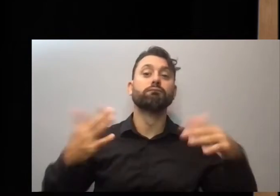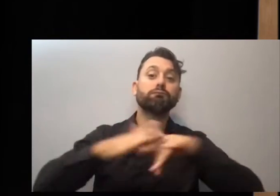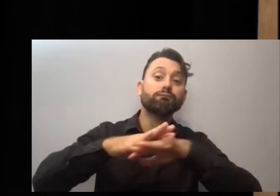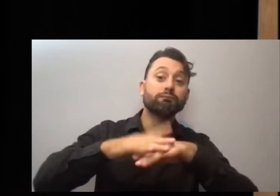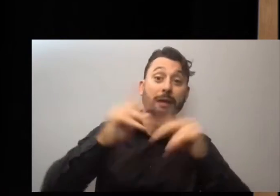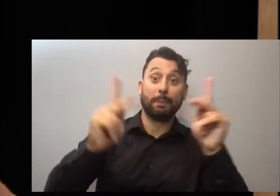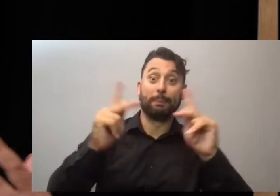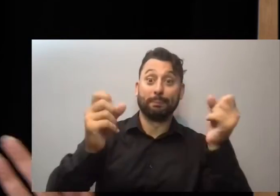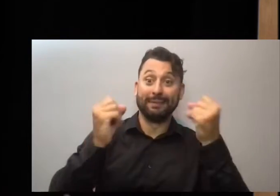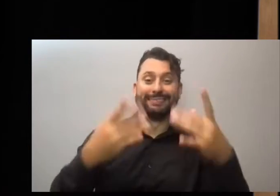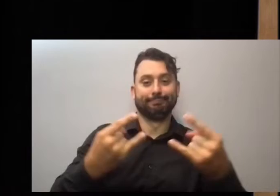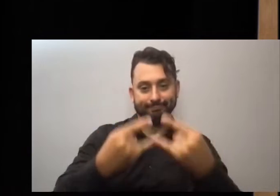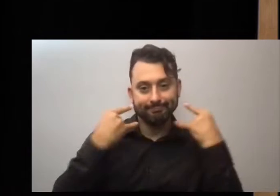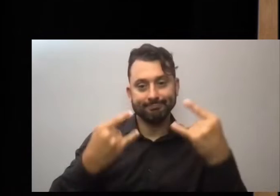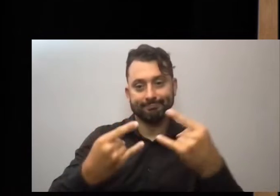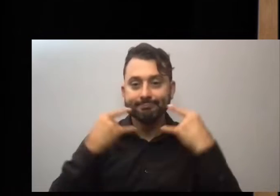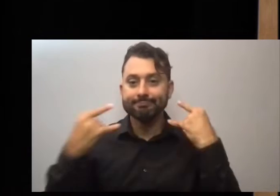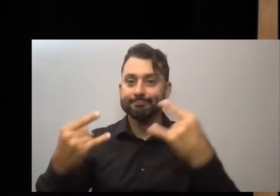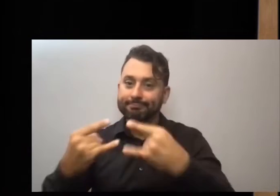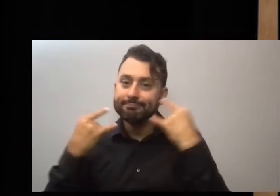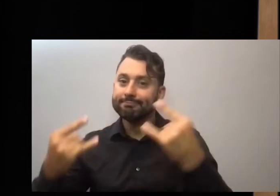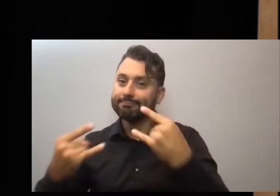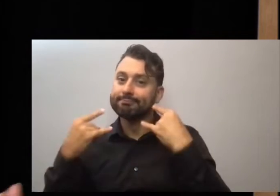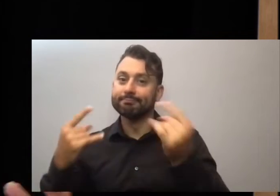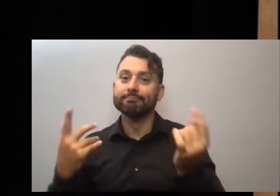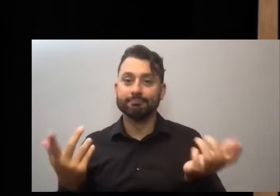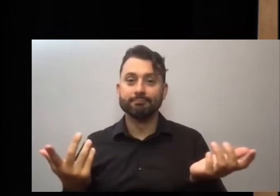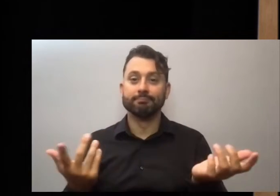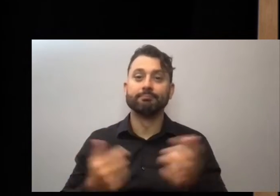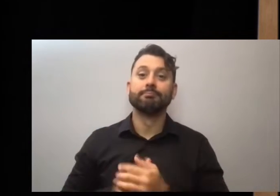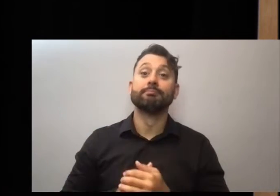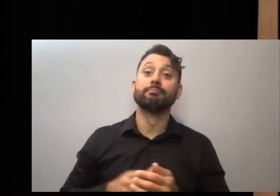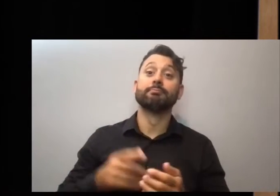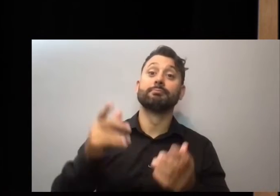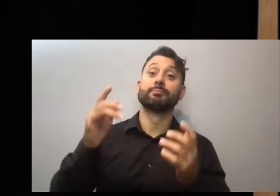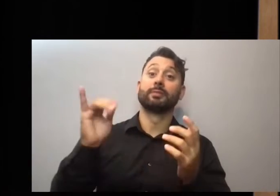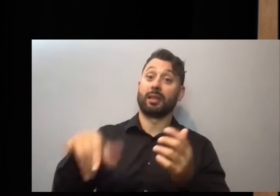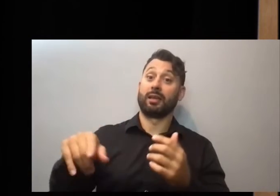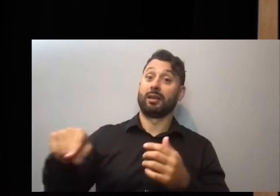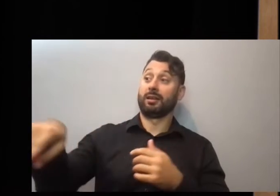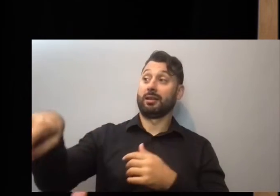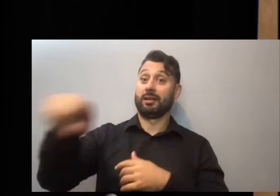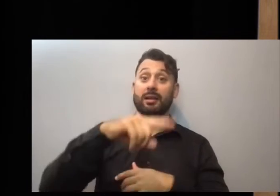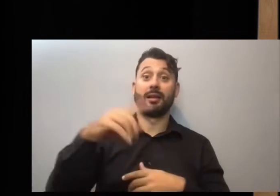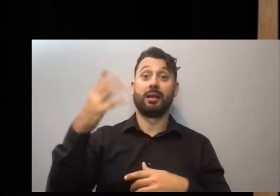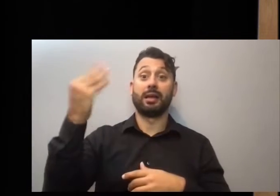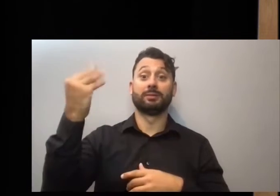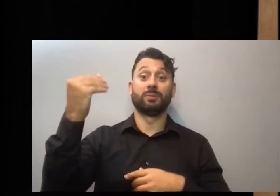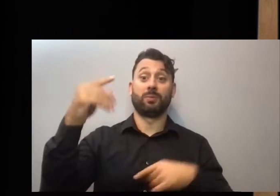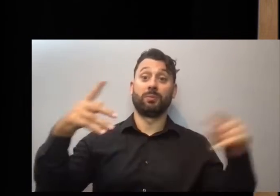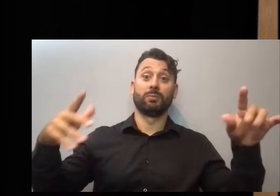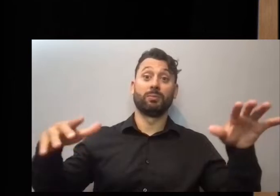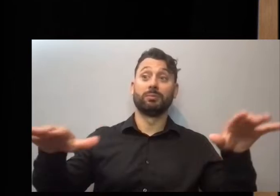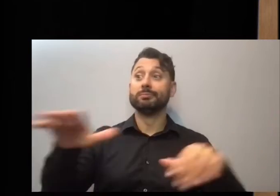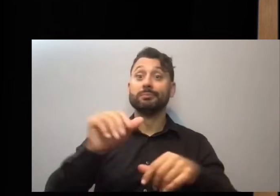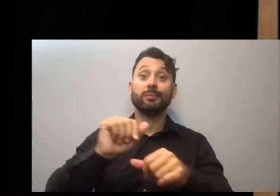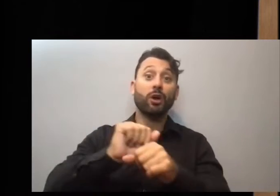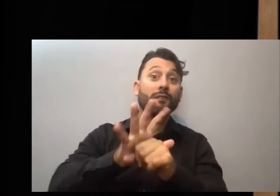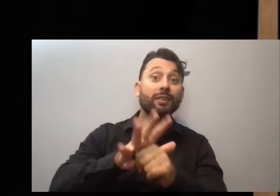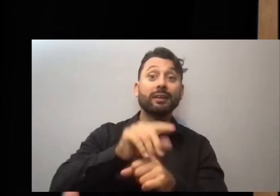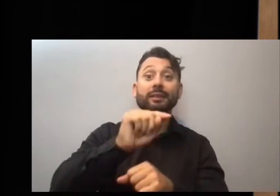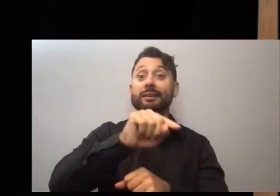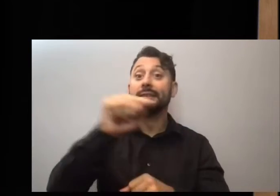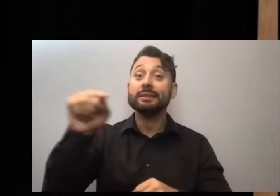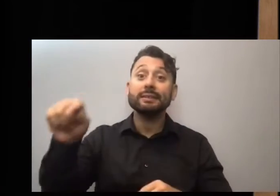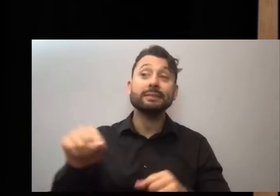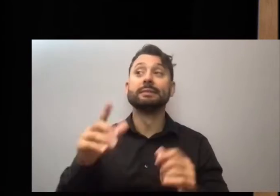because we've seen that with COVID, being outdoors, it doesn't spread as easily. But if you're at a